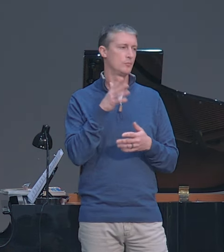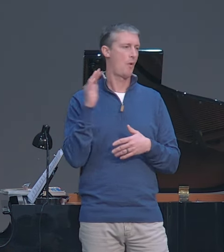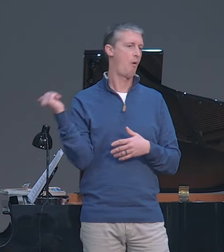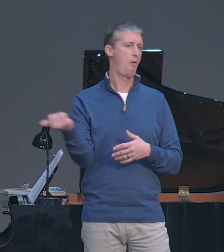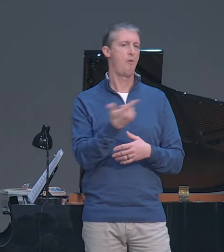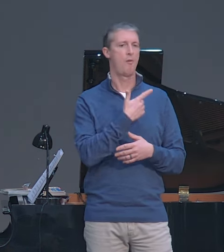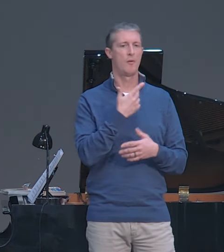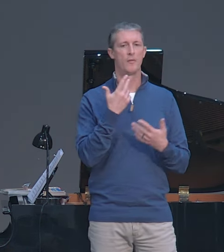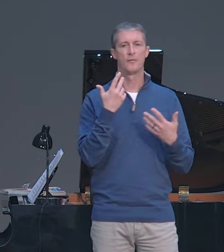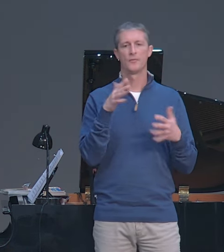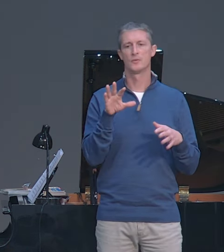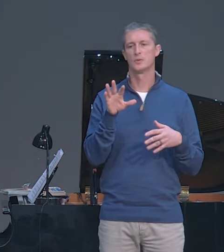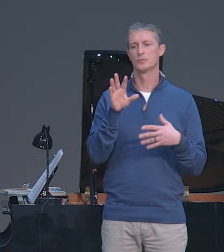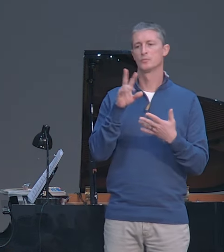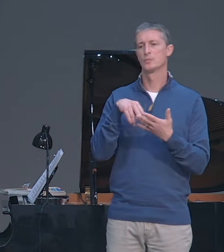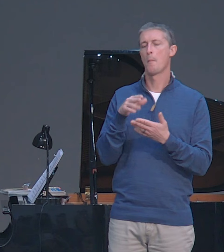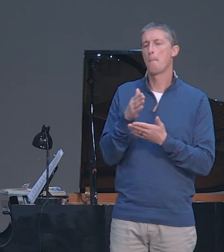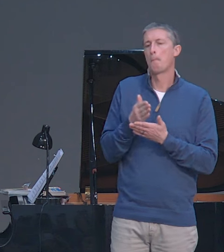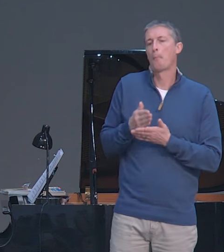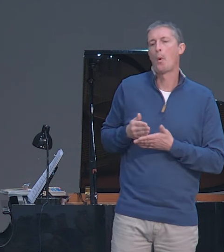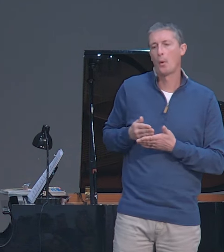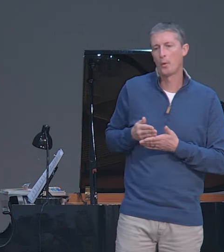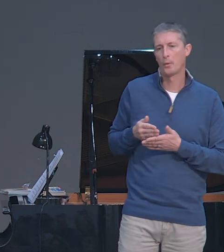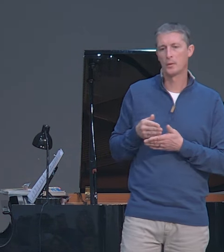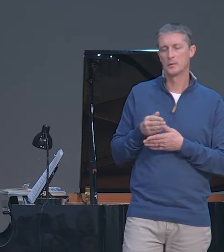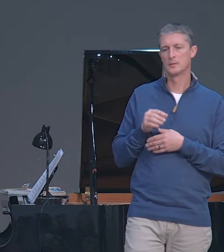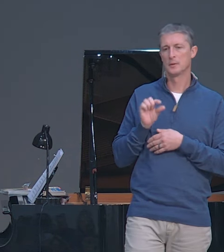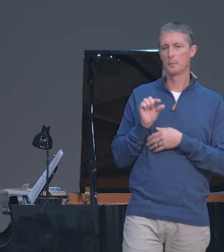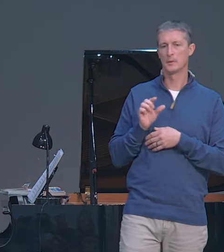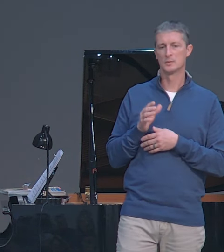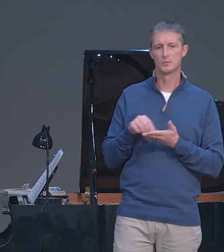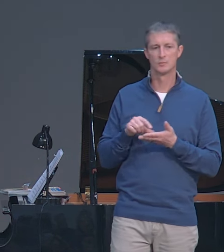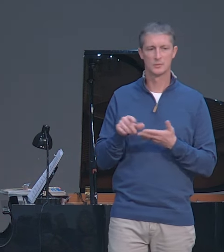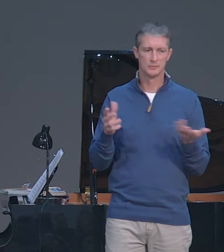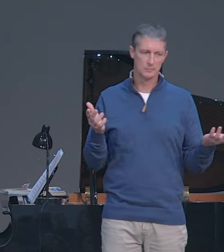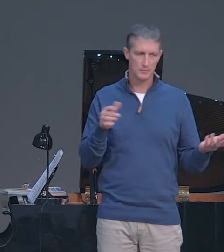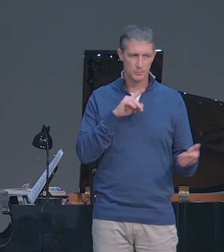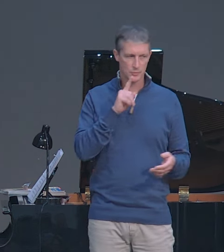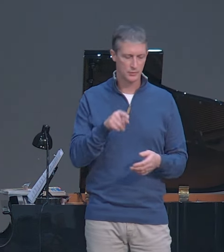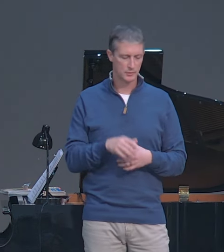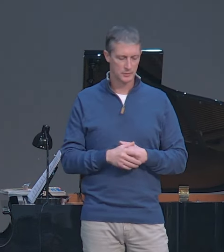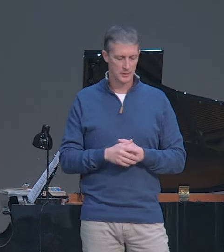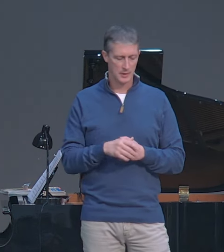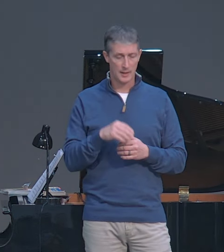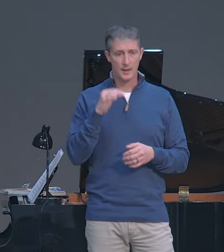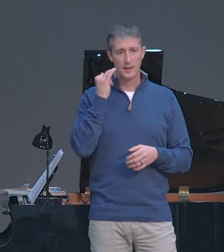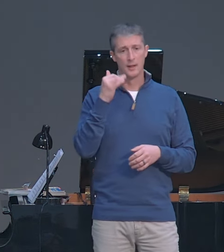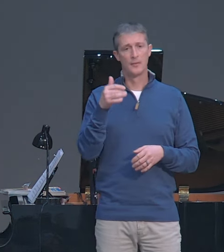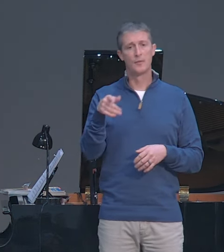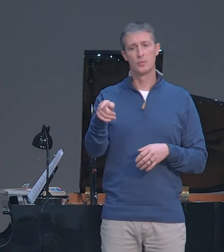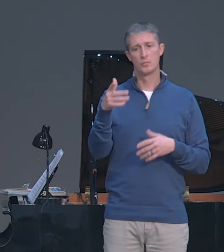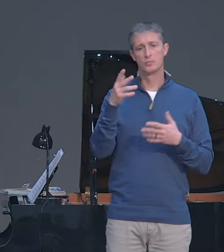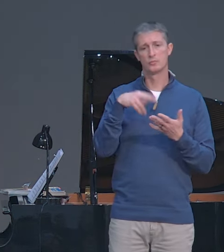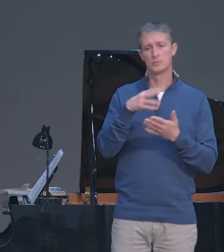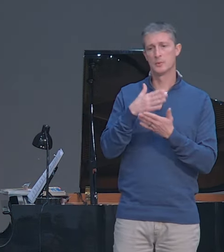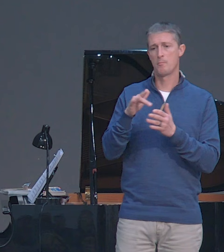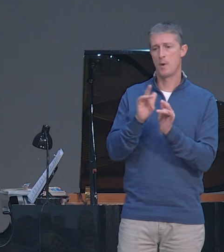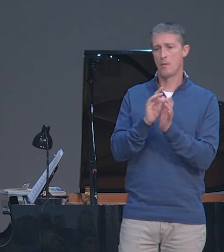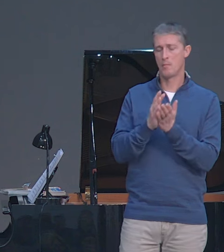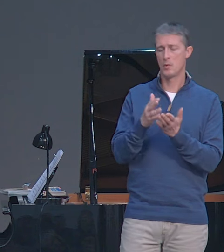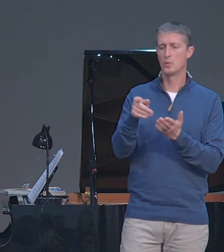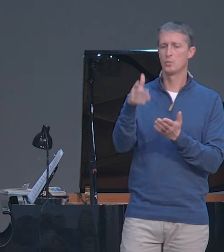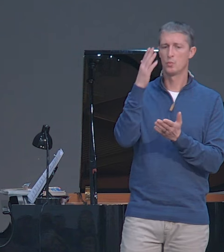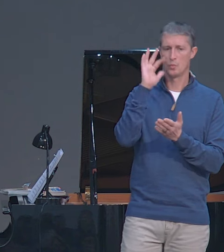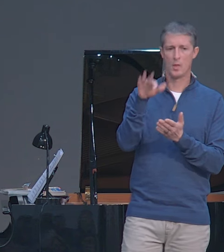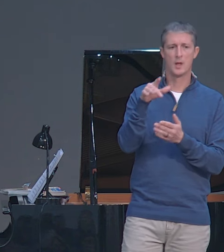from Scripture at one point or another. Well, if you have, you know this, that the Bible is clear that Jesus